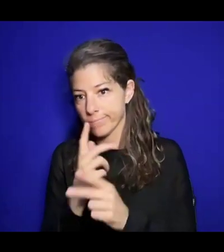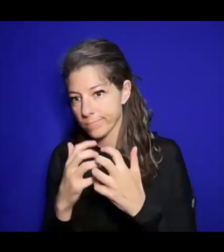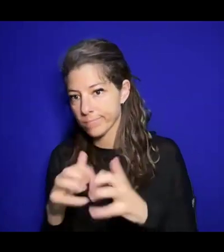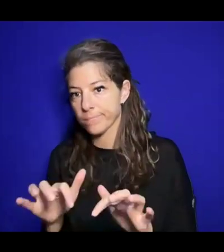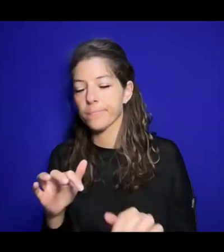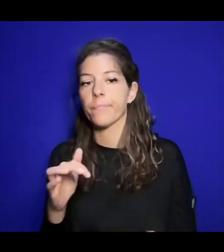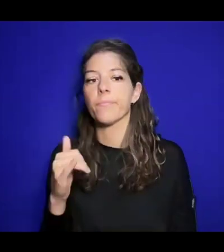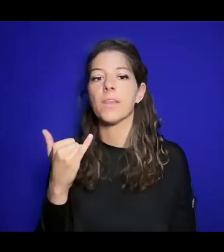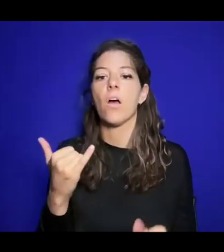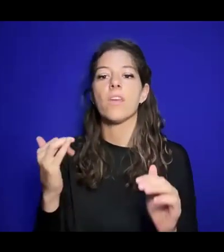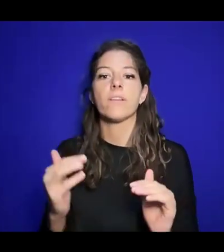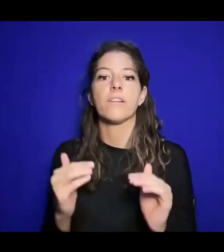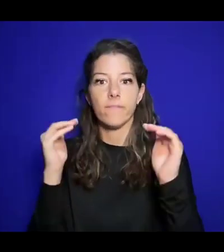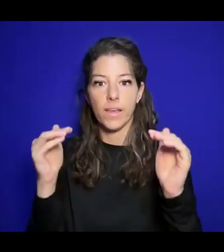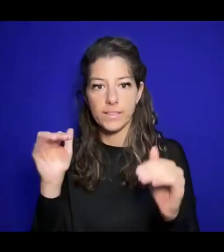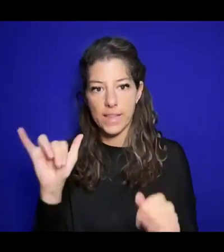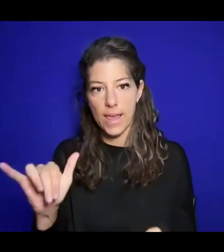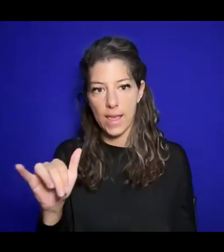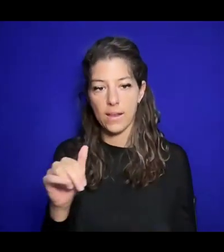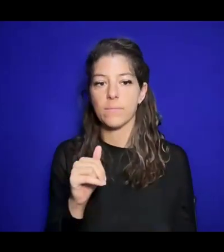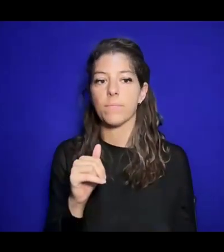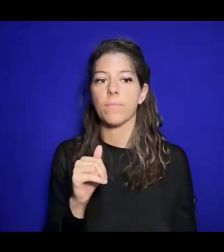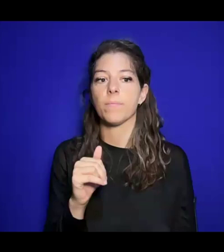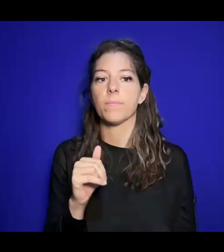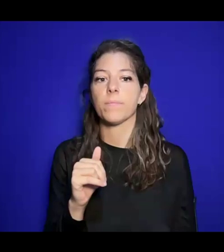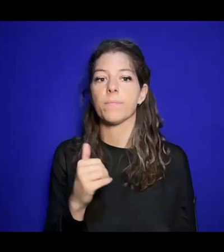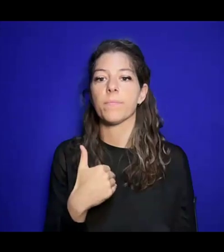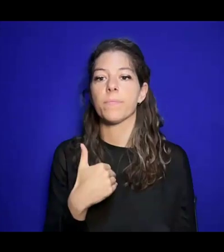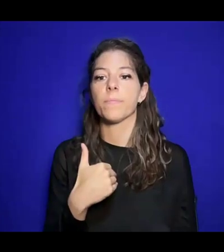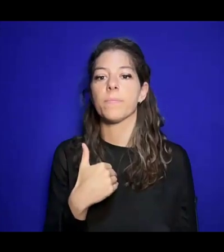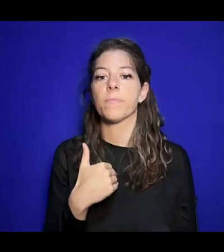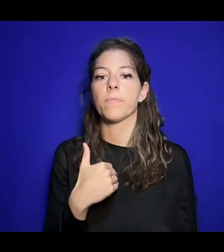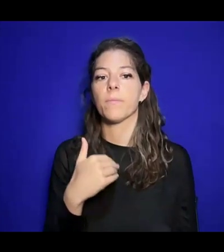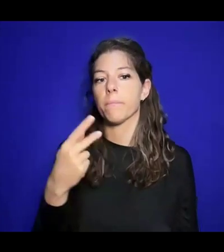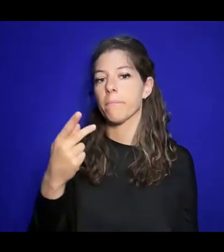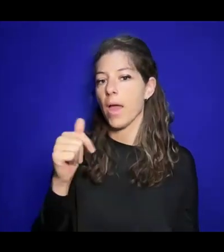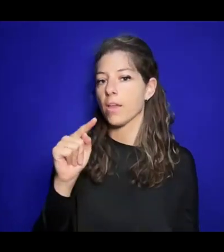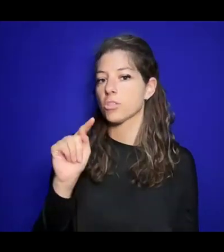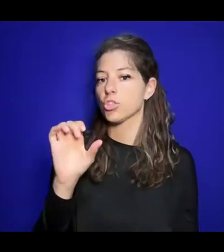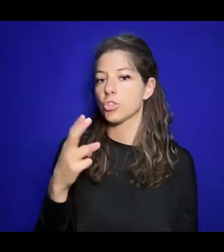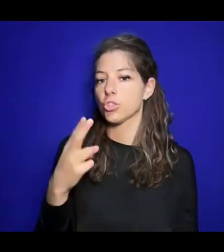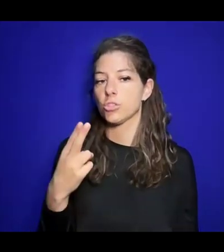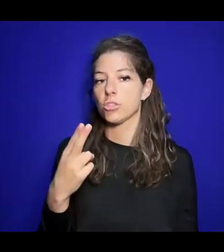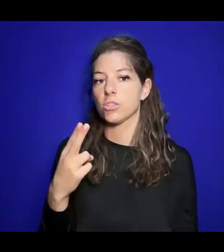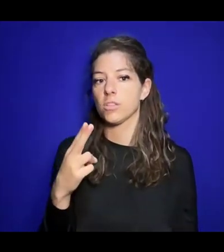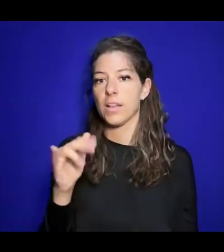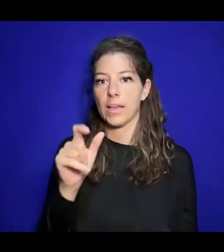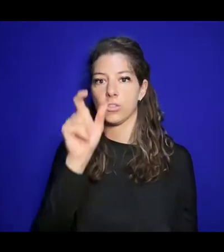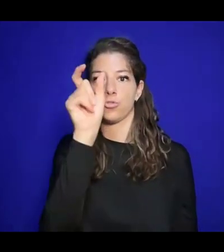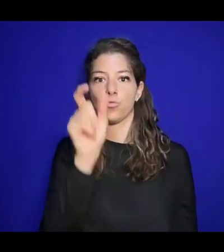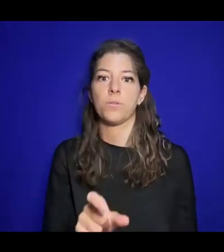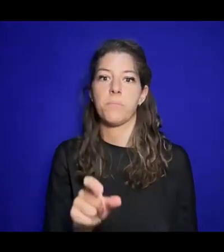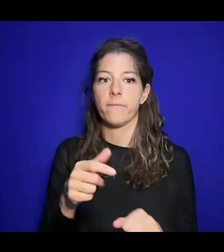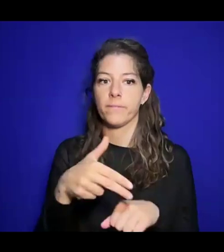Well, now they've advanced that, and they have a patch. It's really like a big strip of